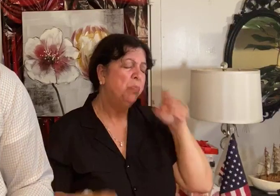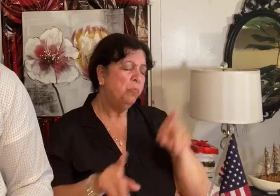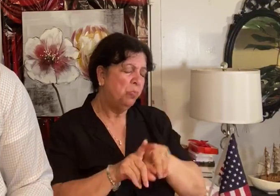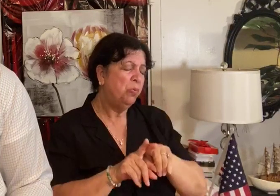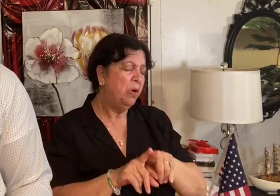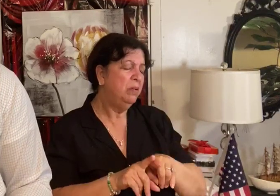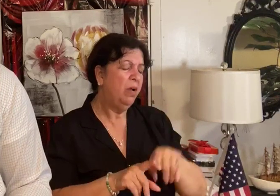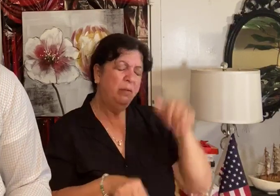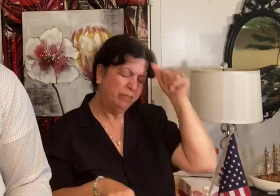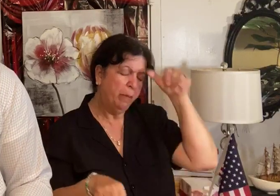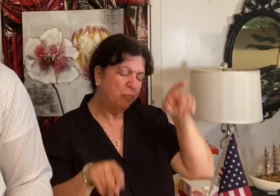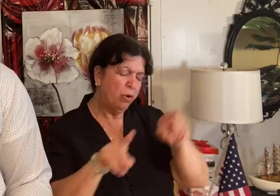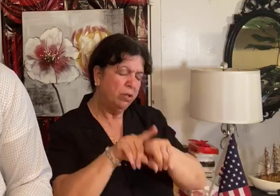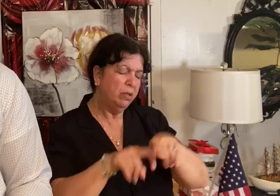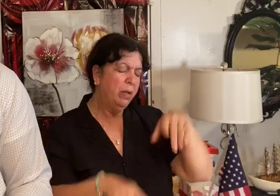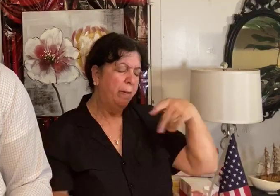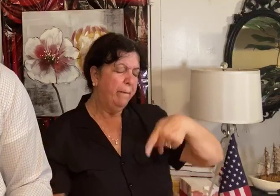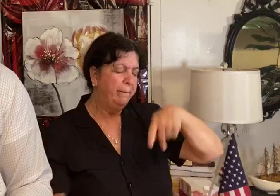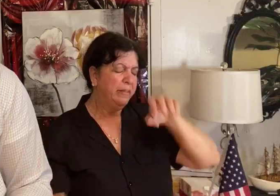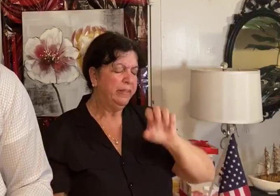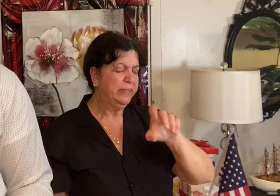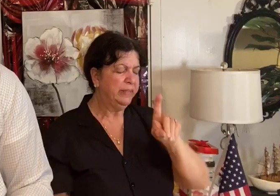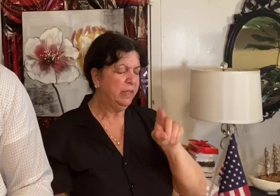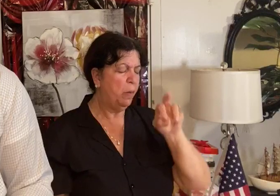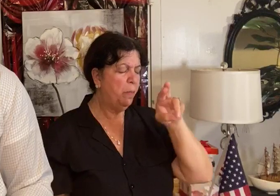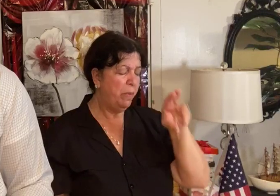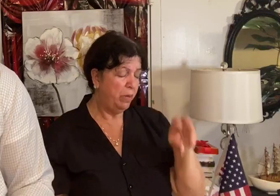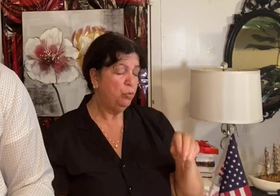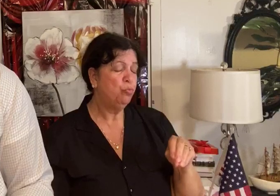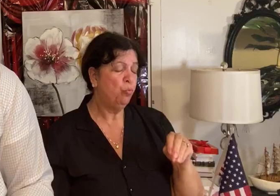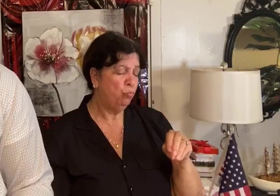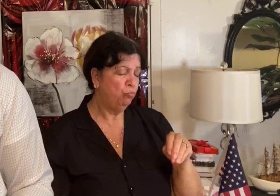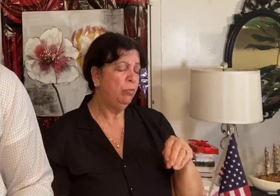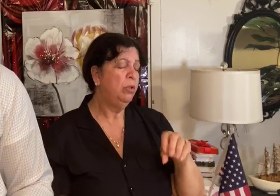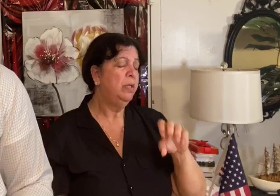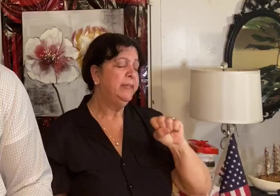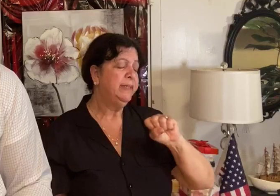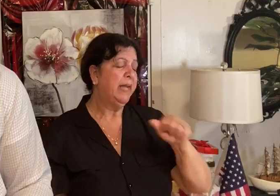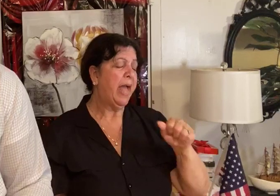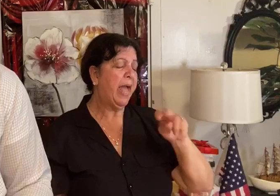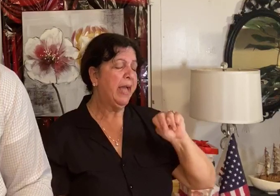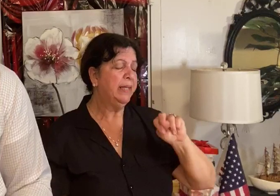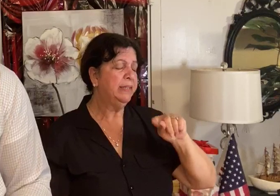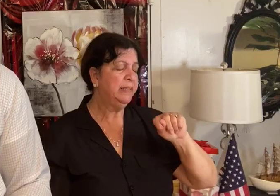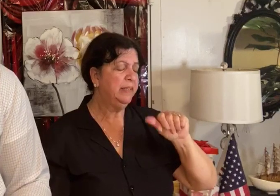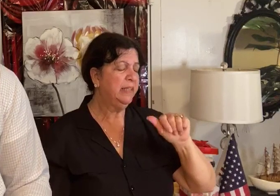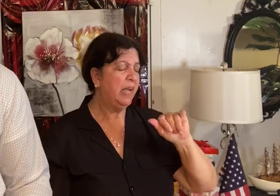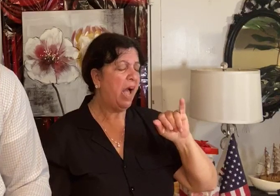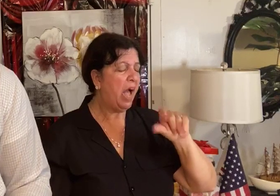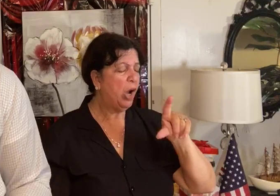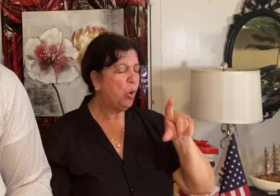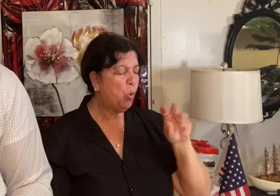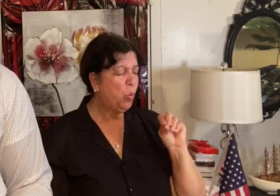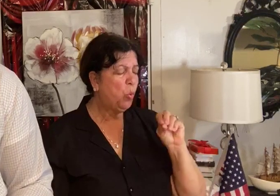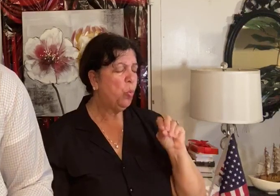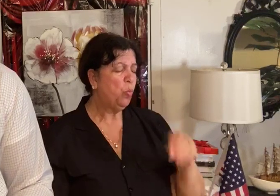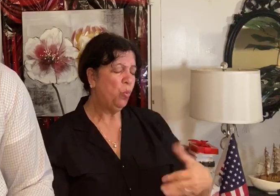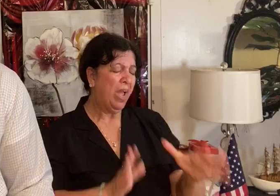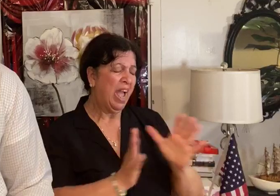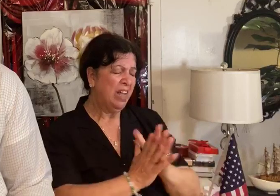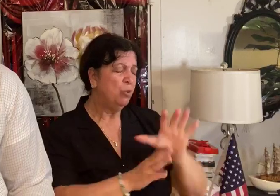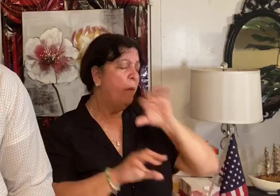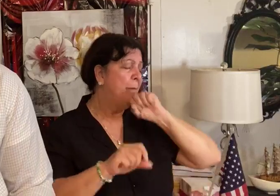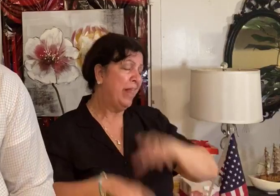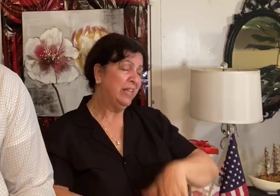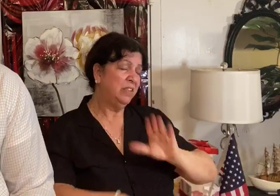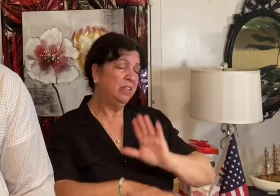continued recovery, Lord, so that she could be there for her family. And dear Father, as we get into your Word tonight, we ask your blessing upon it. We